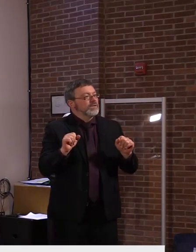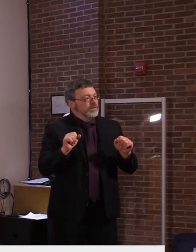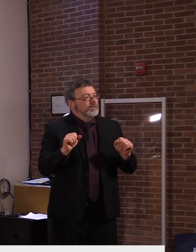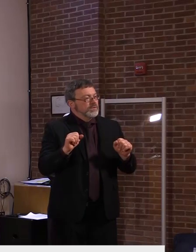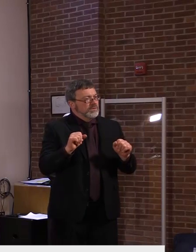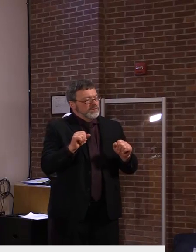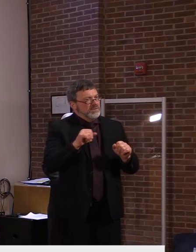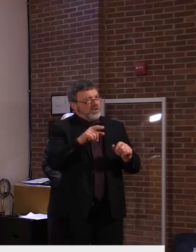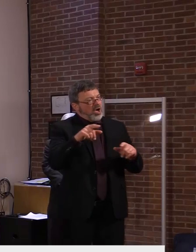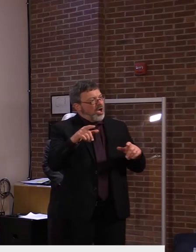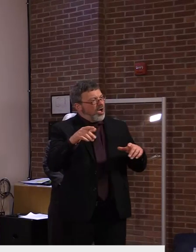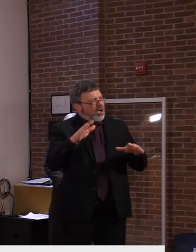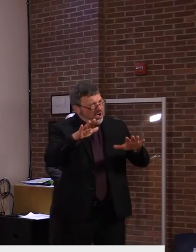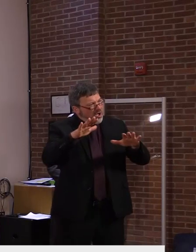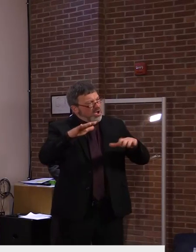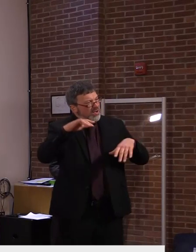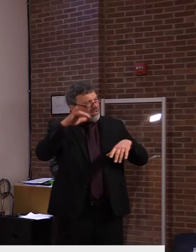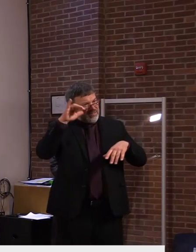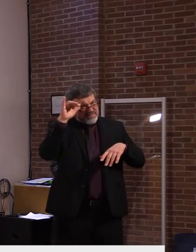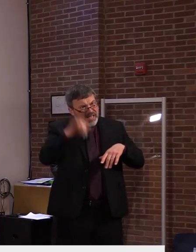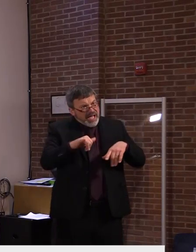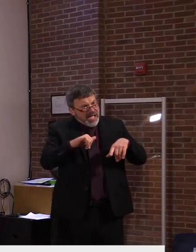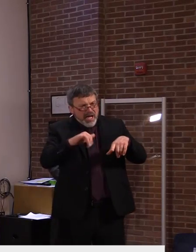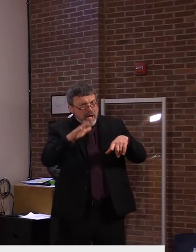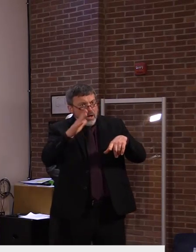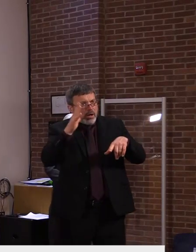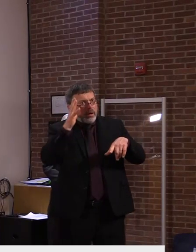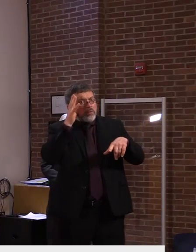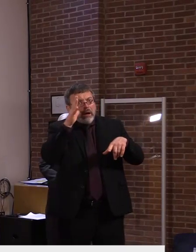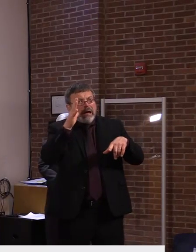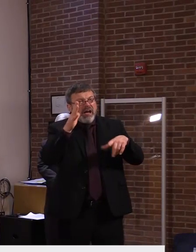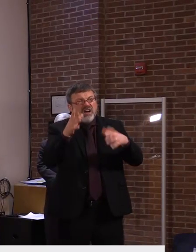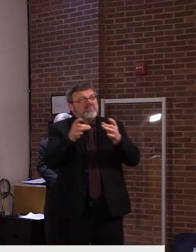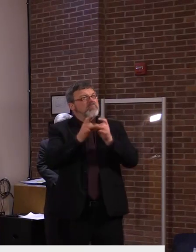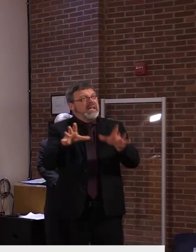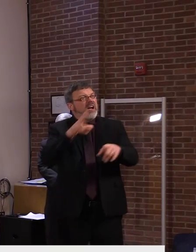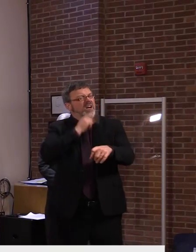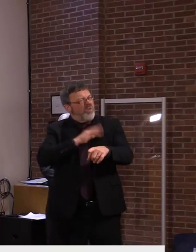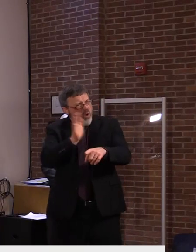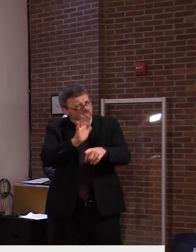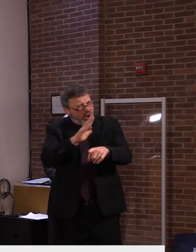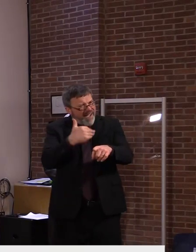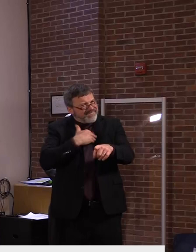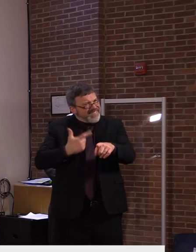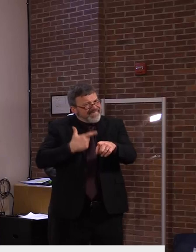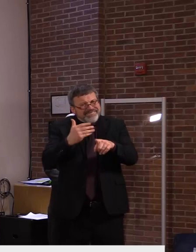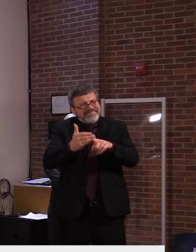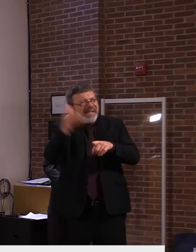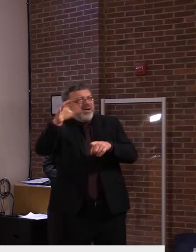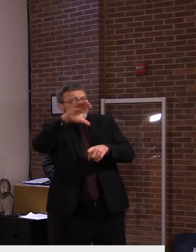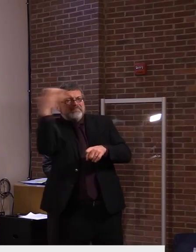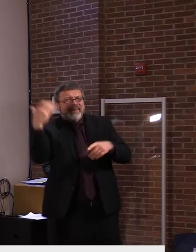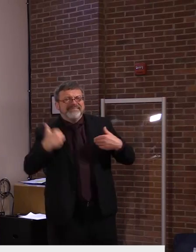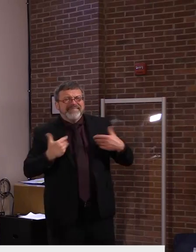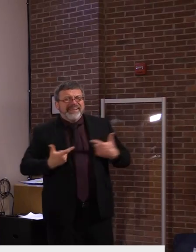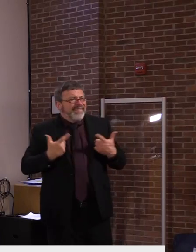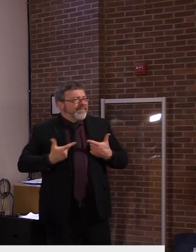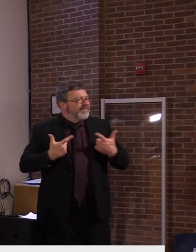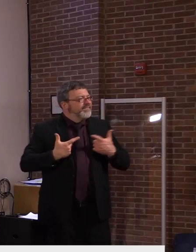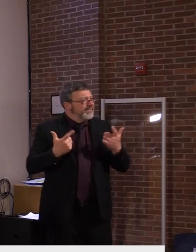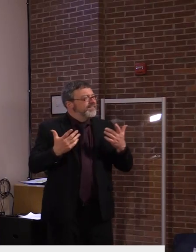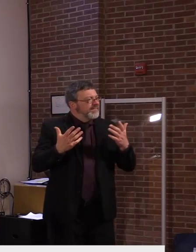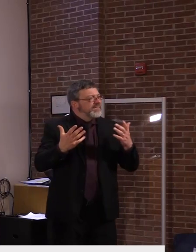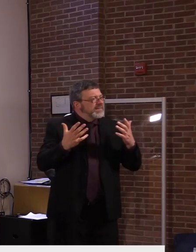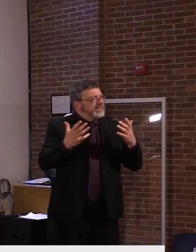holiday season continues. If you're considering planning or attending any holiday, social, or